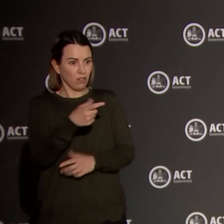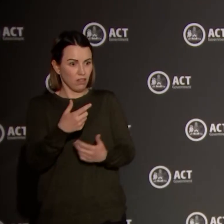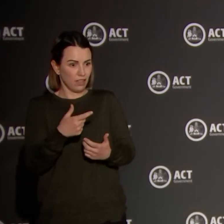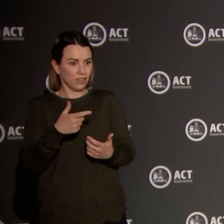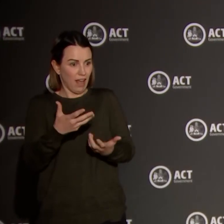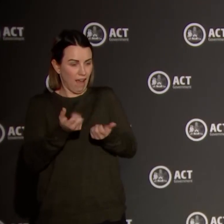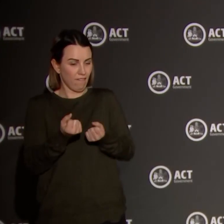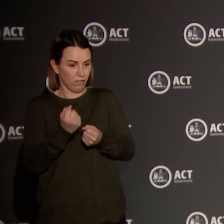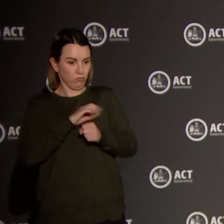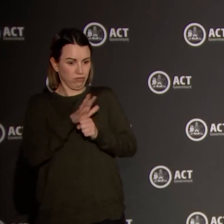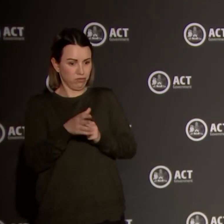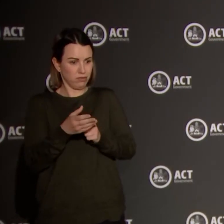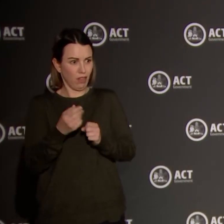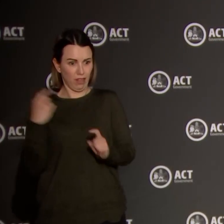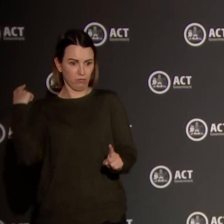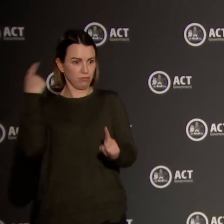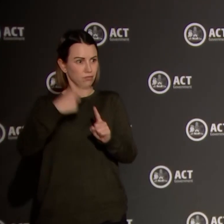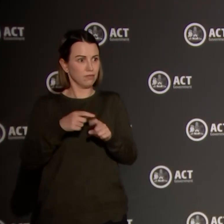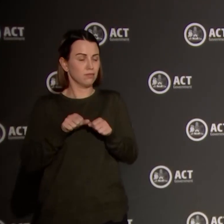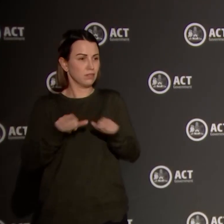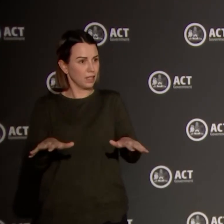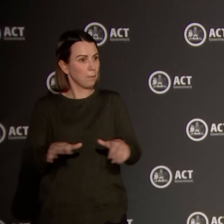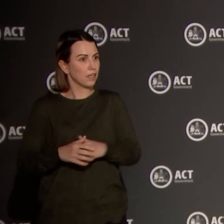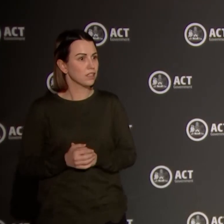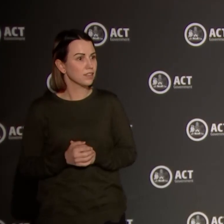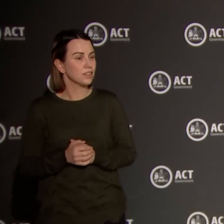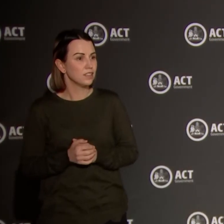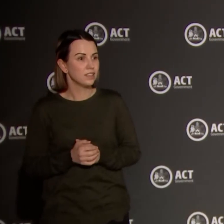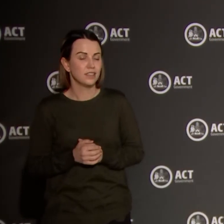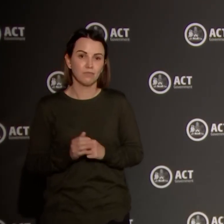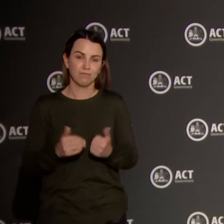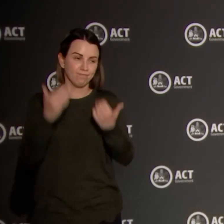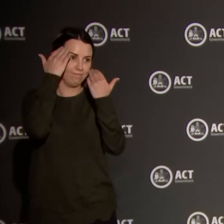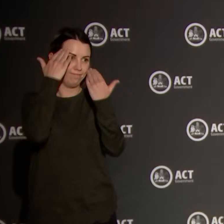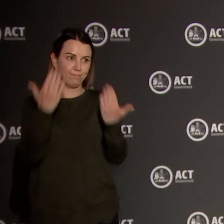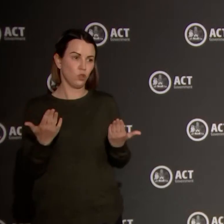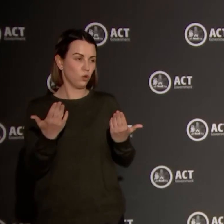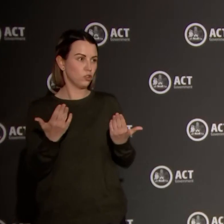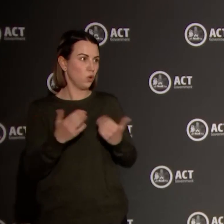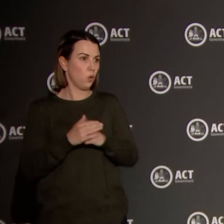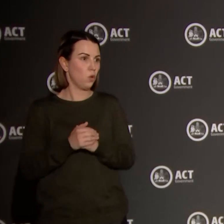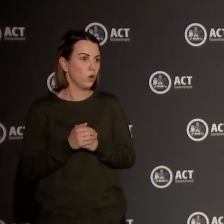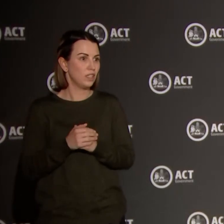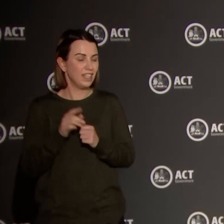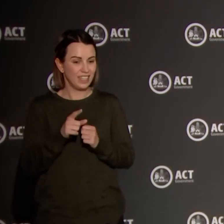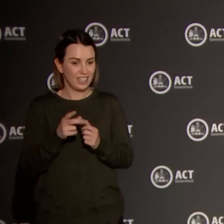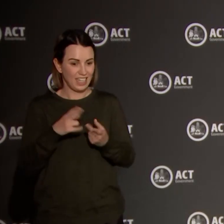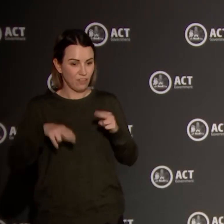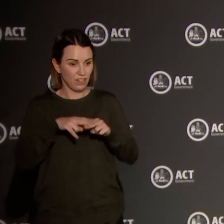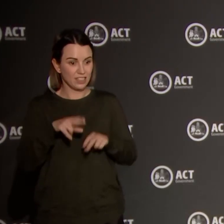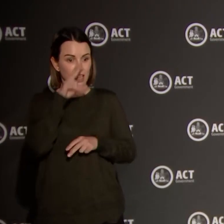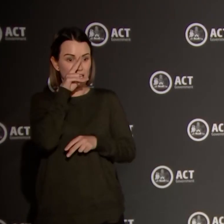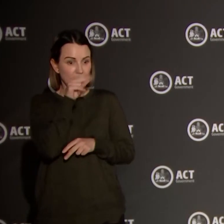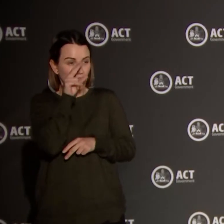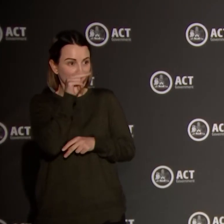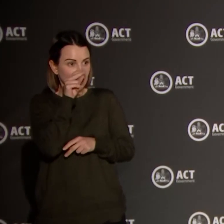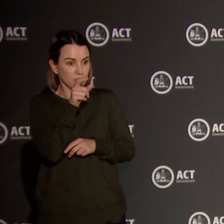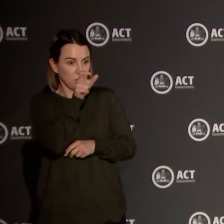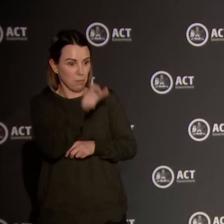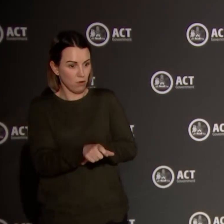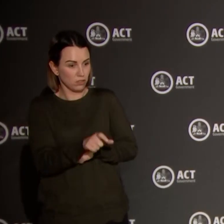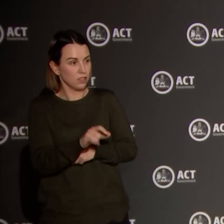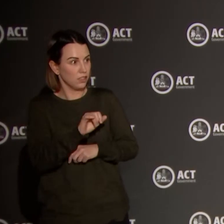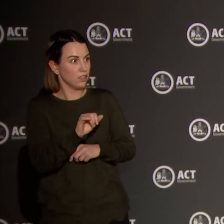the ACT's whole pandemic management? I'm not sure if it's the youngest person to test positive. I might hand over